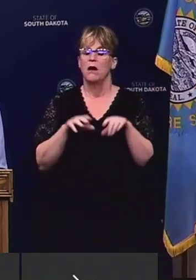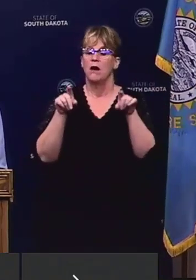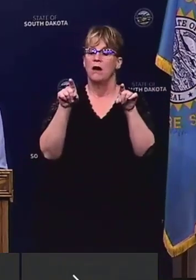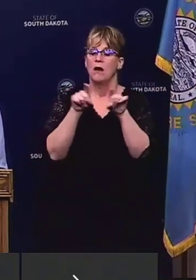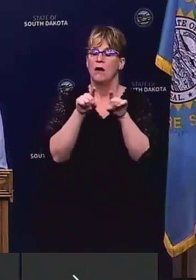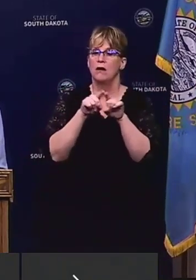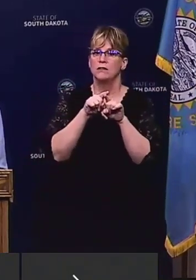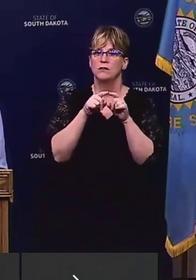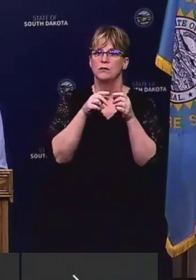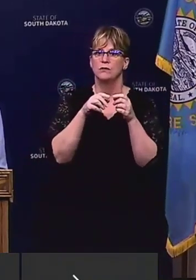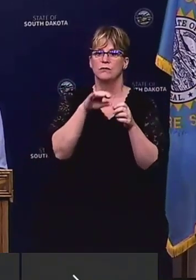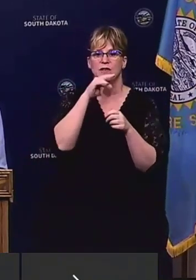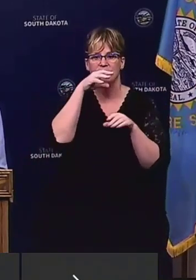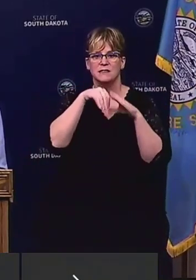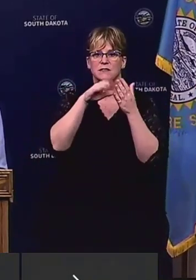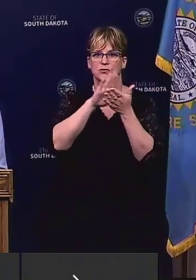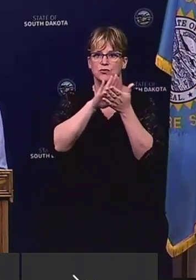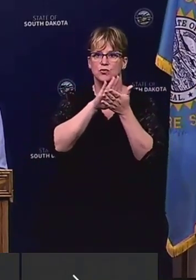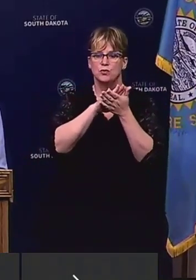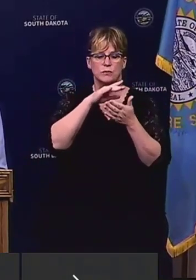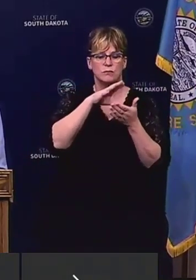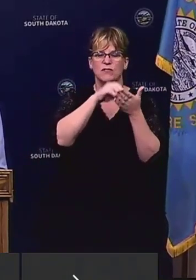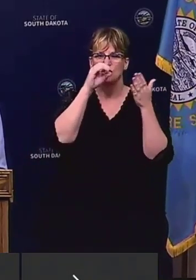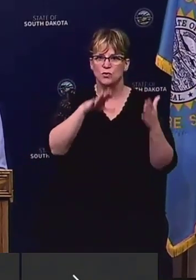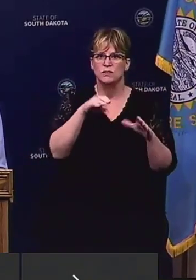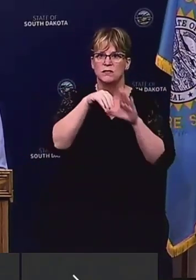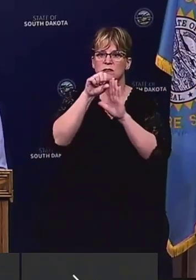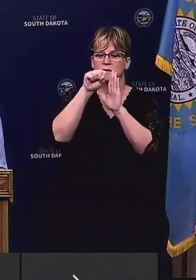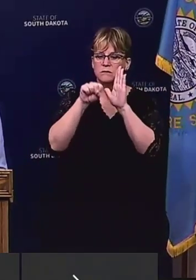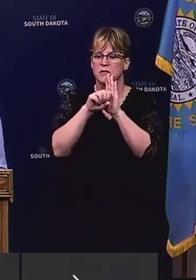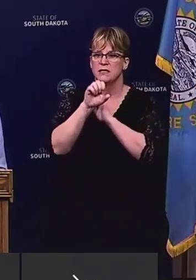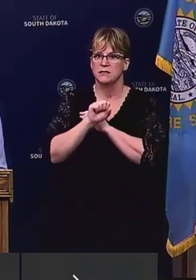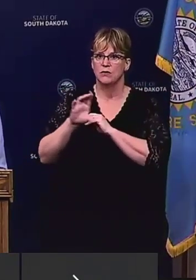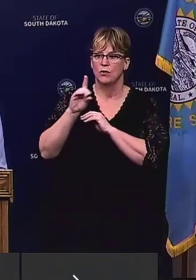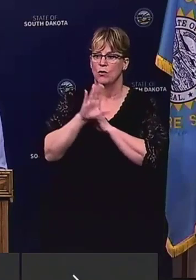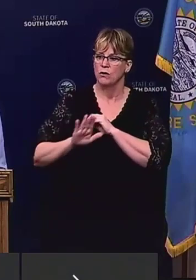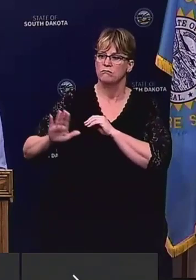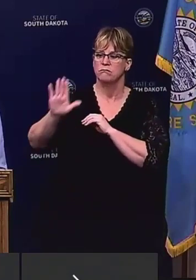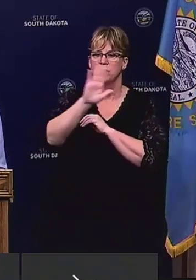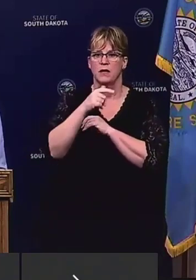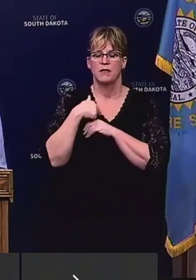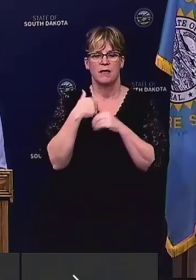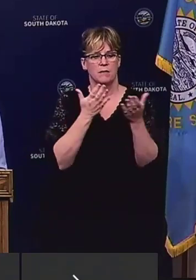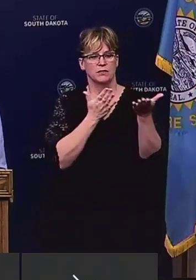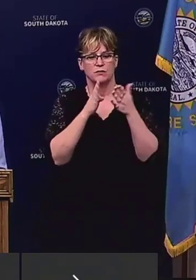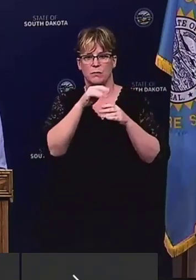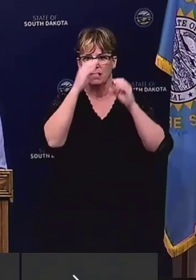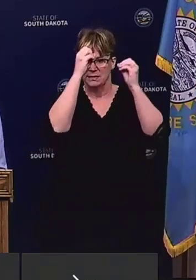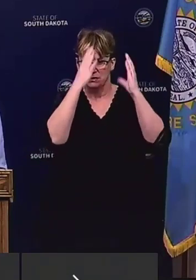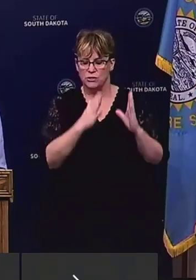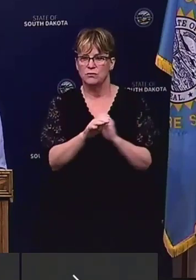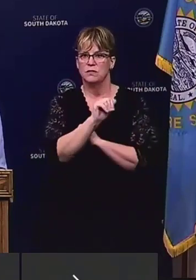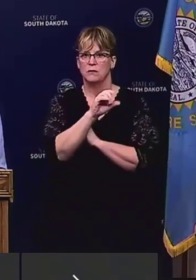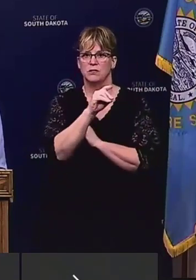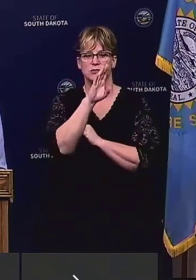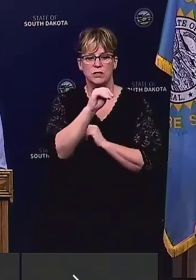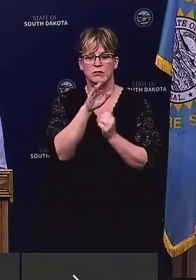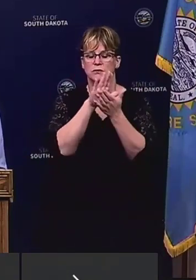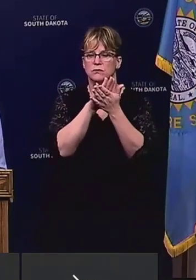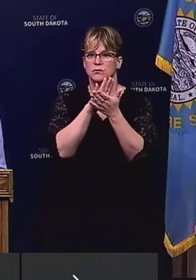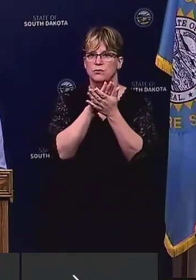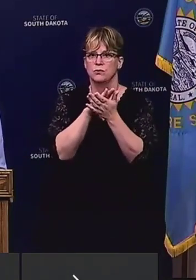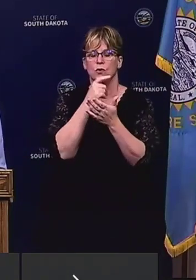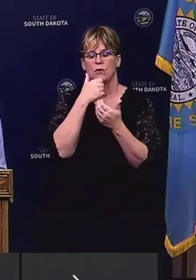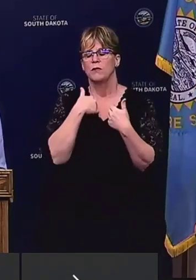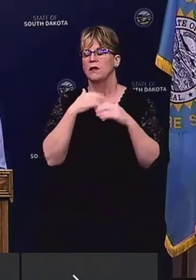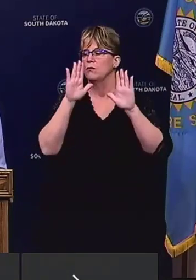The vast majority of our students across the state of South Dakota have been served by teachers and administrators and schools that have